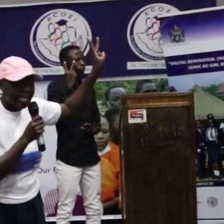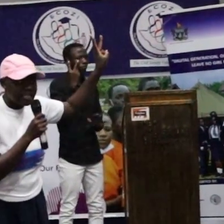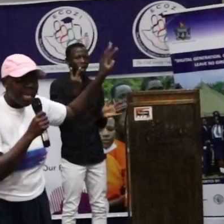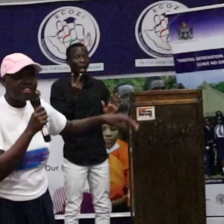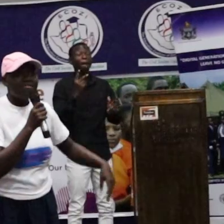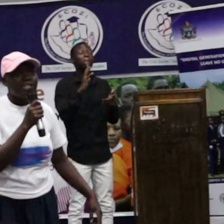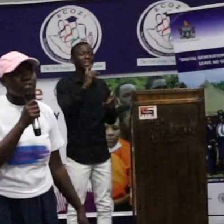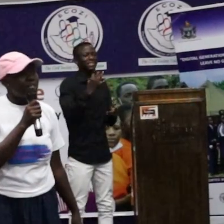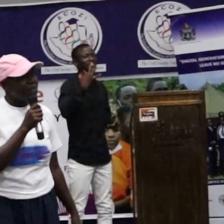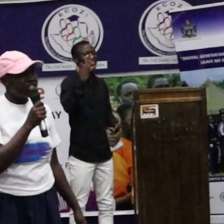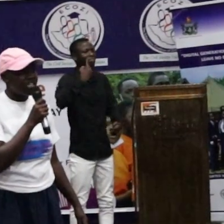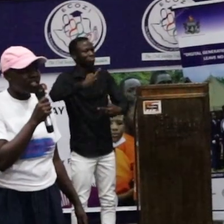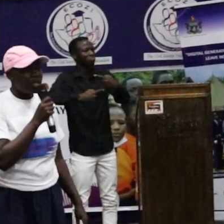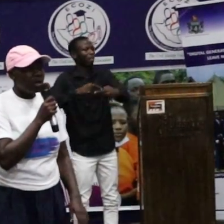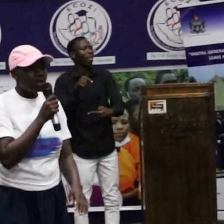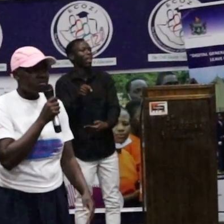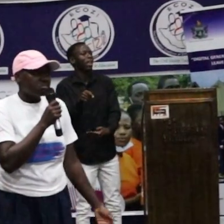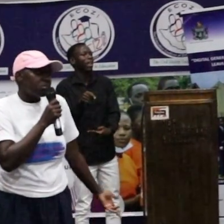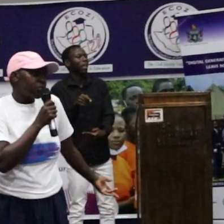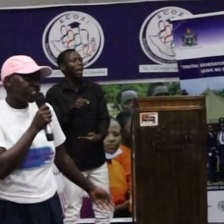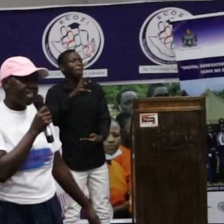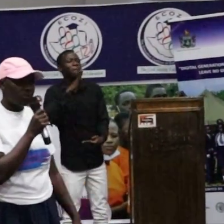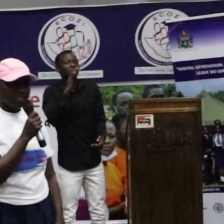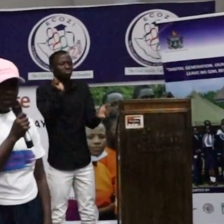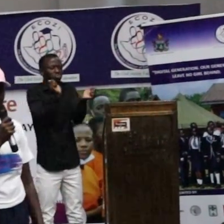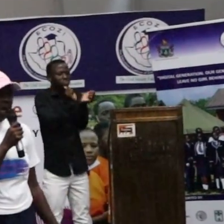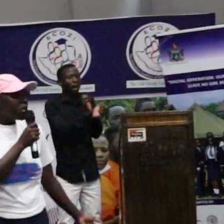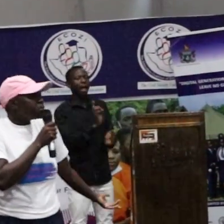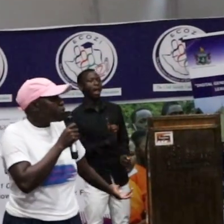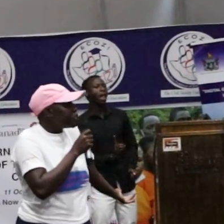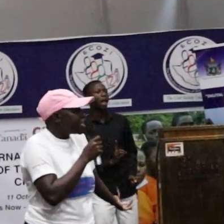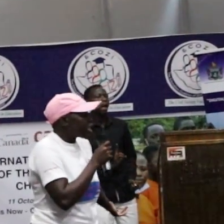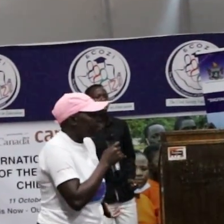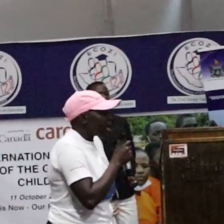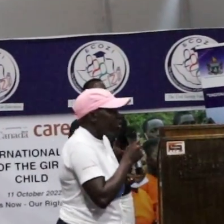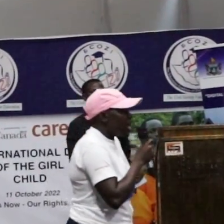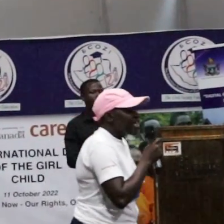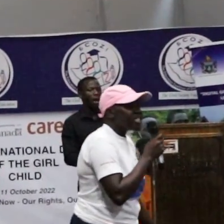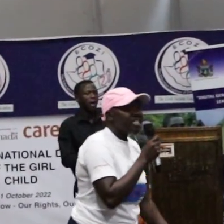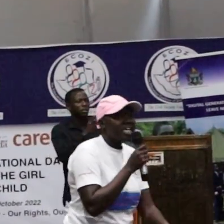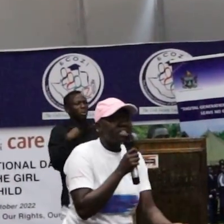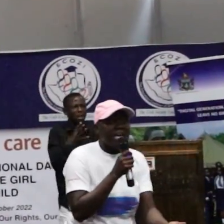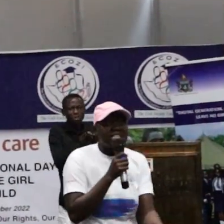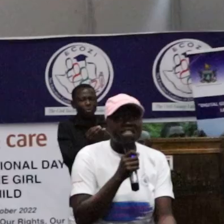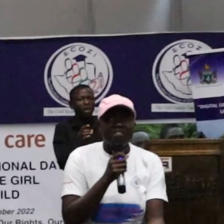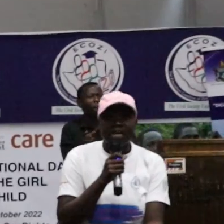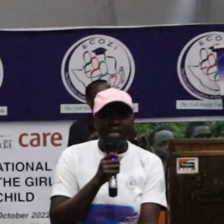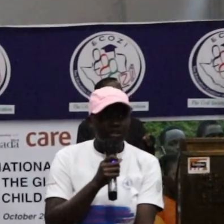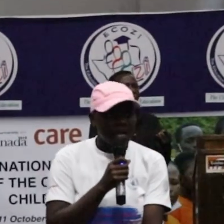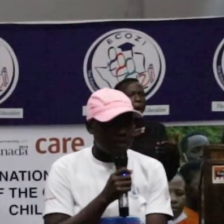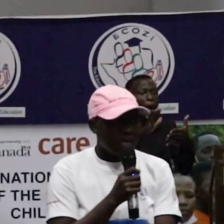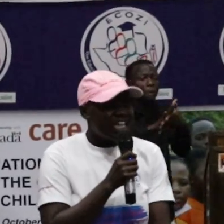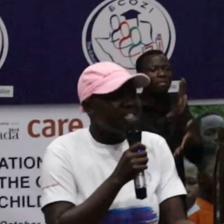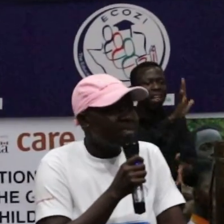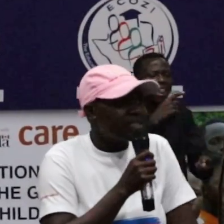but thrice, and the father's always been charged, not guilty. What more should she expect? They say she is an African